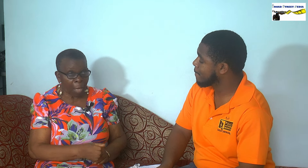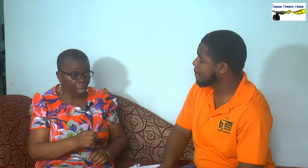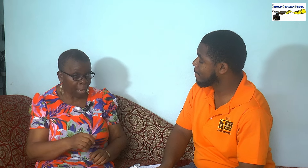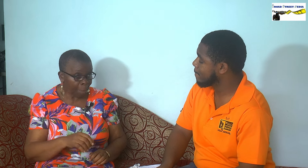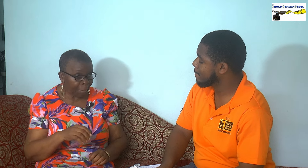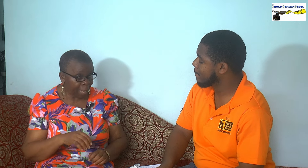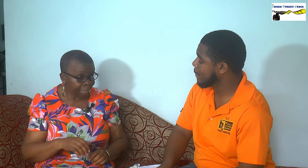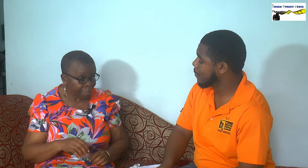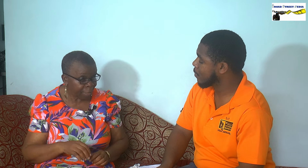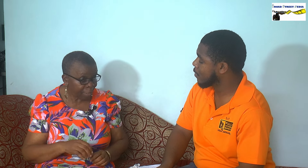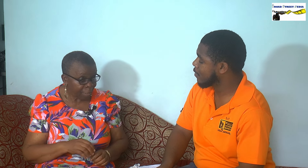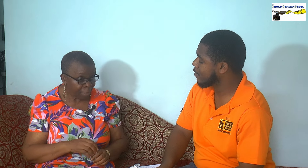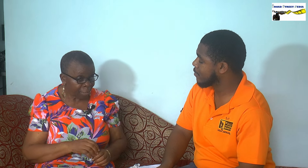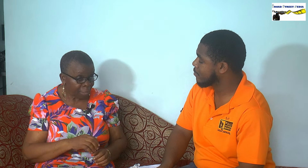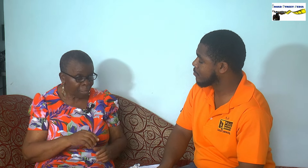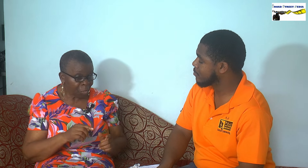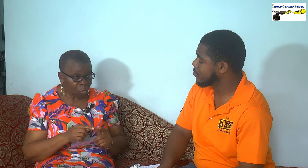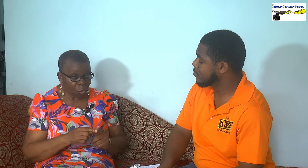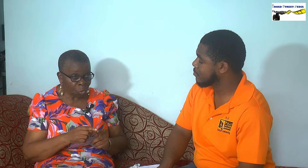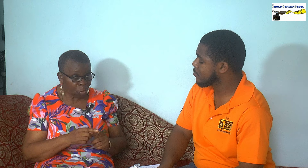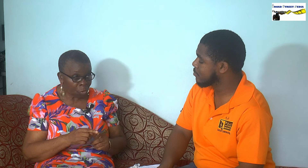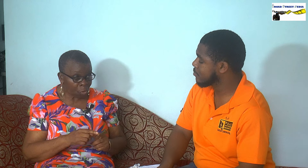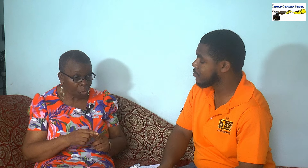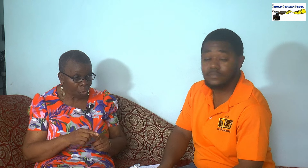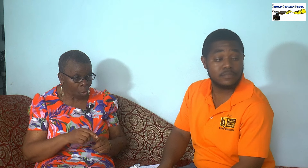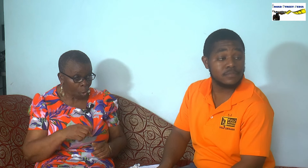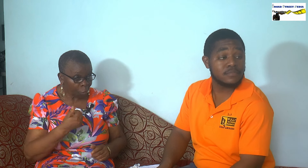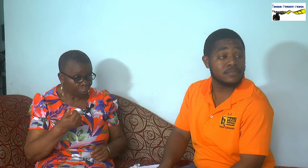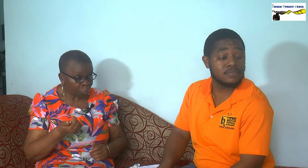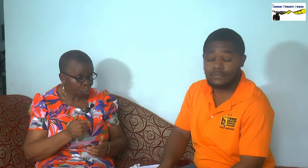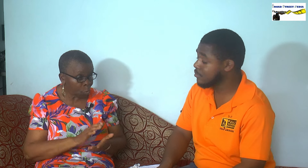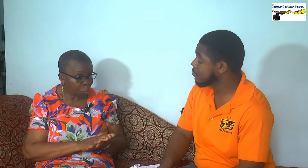I applied to other schools,